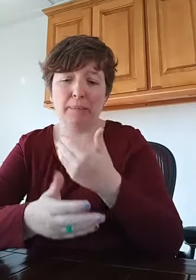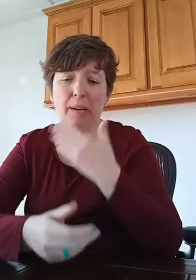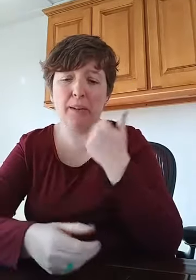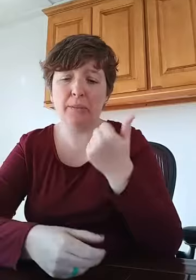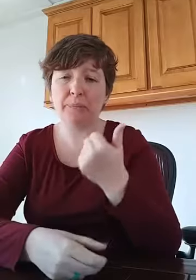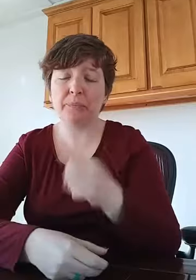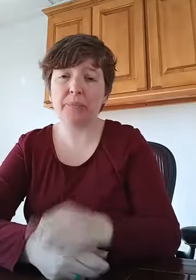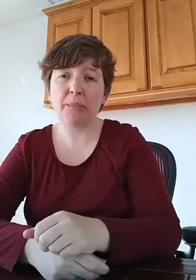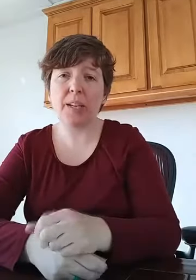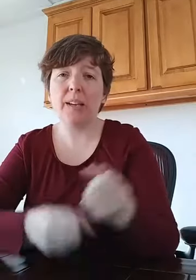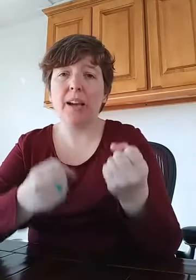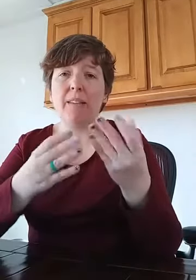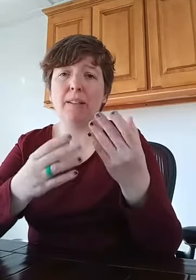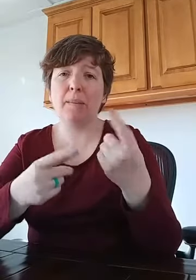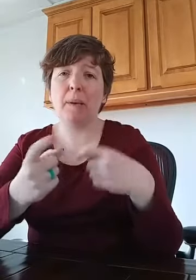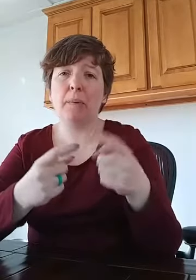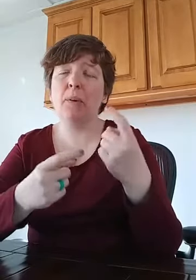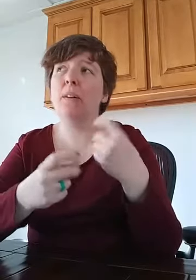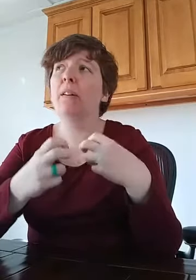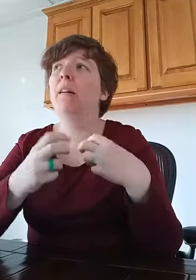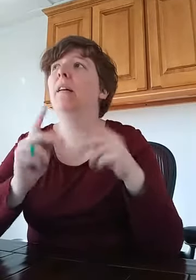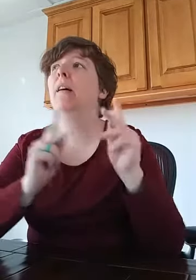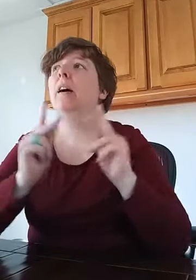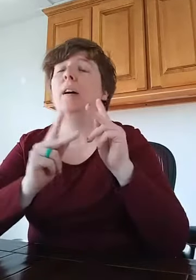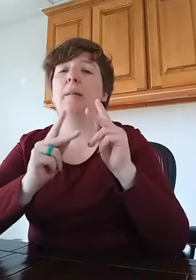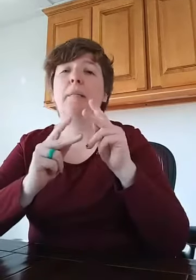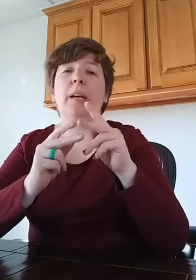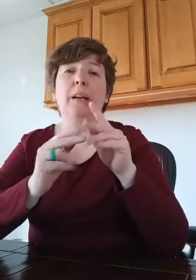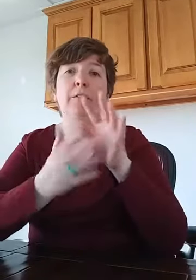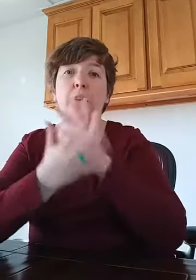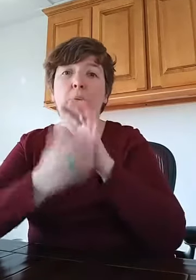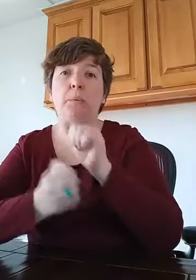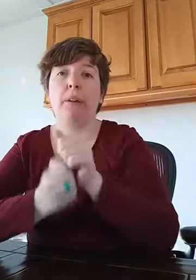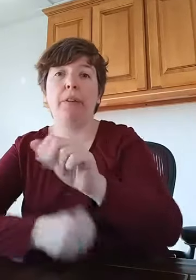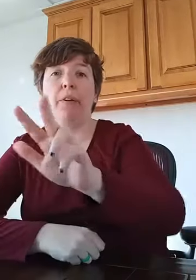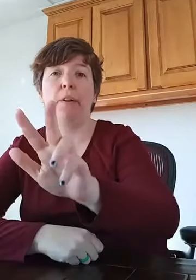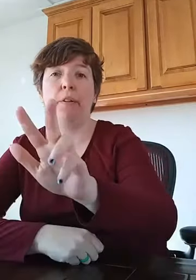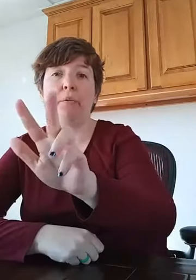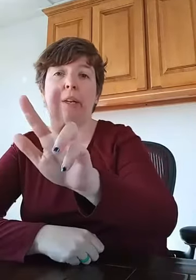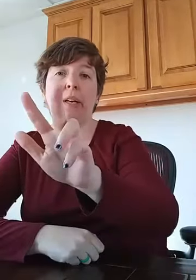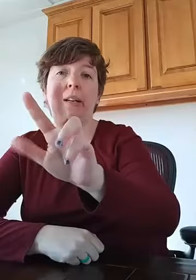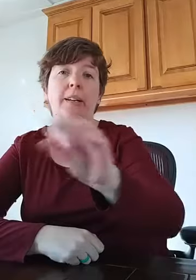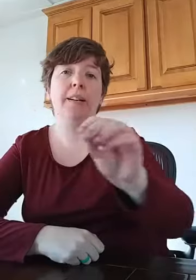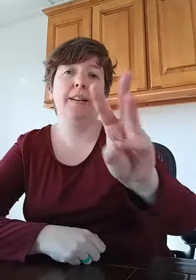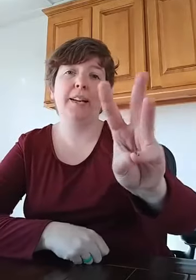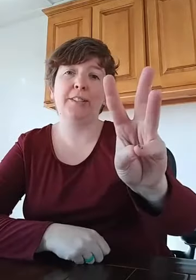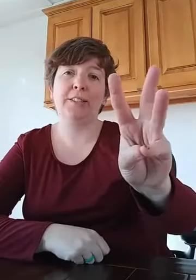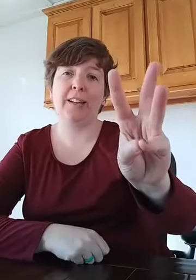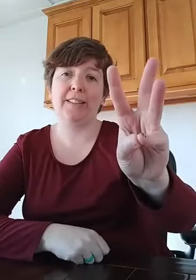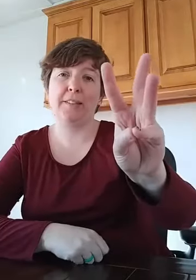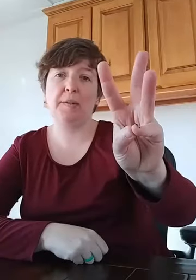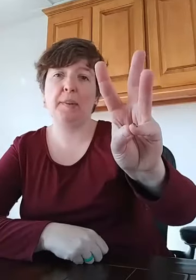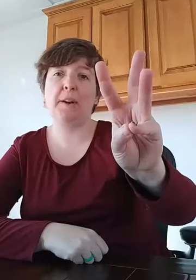better. And lots of people get confused with 3 and 6. Be careful with